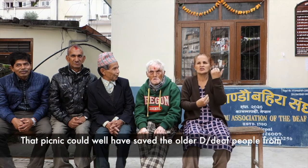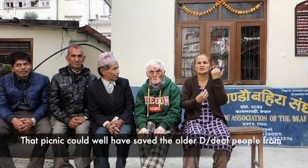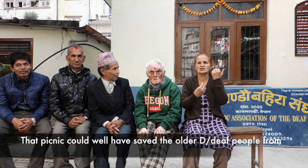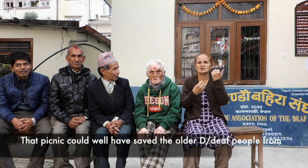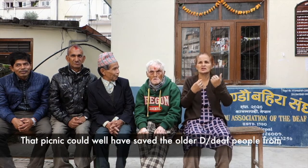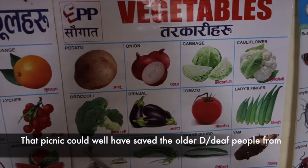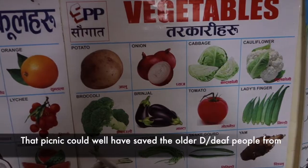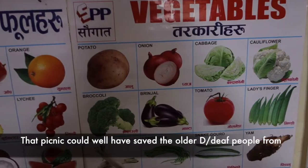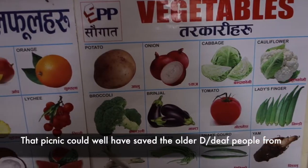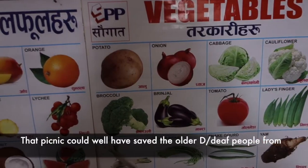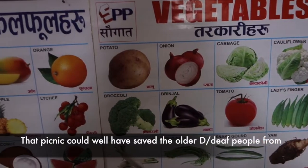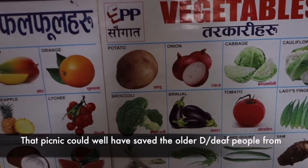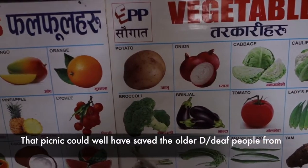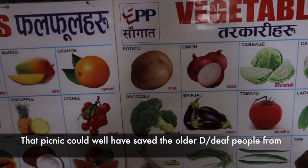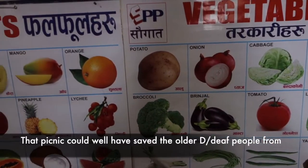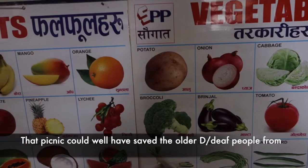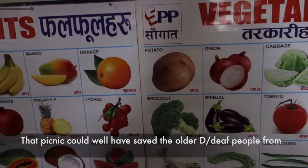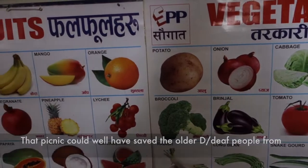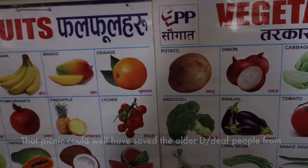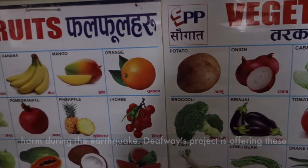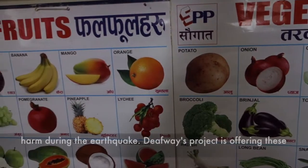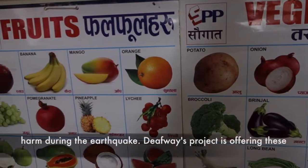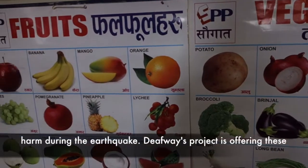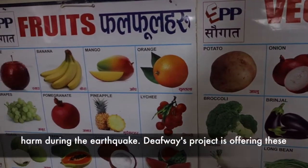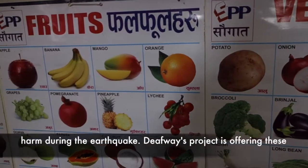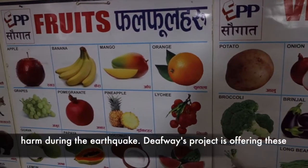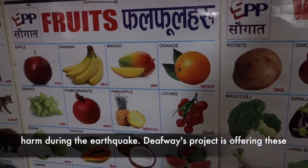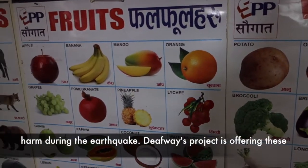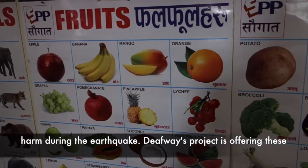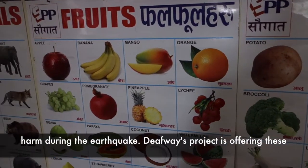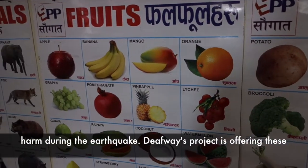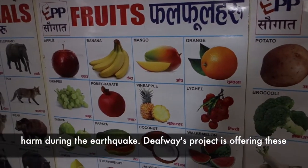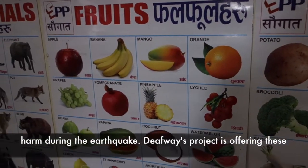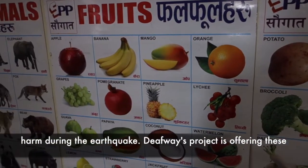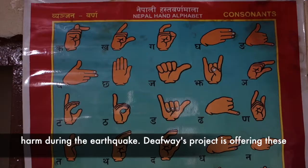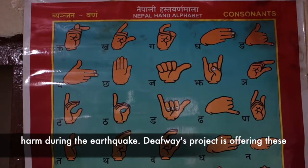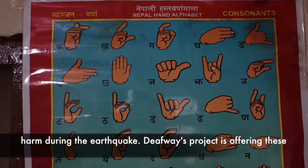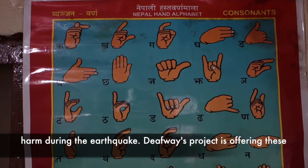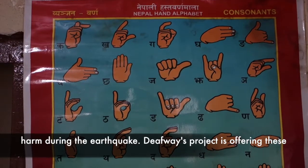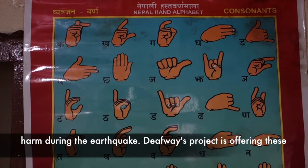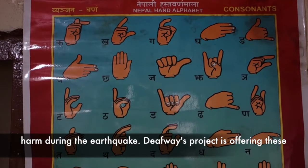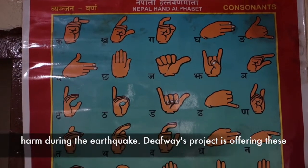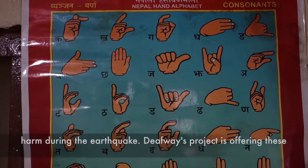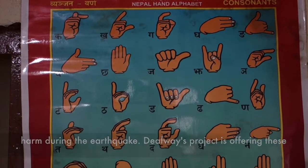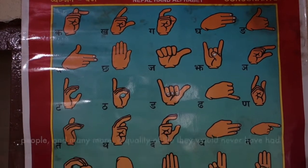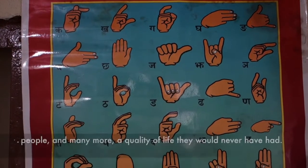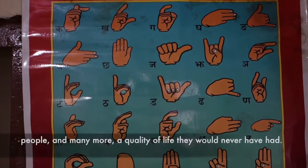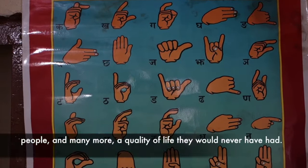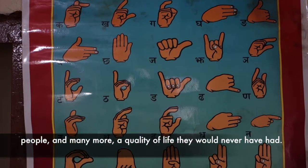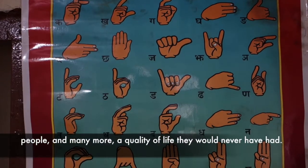That picnic could well have saved the older deaf people from harm during the earthquake. Deafway's project is offering these people and